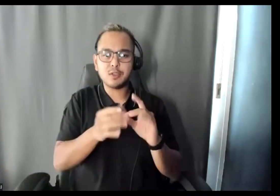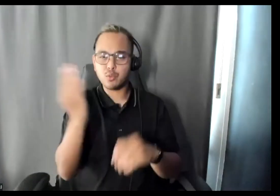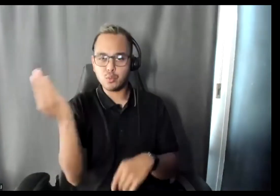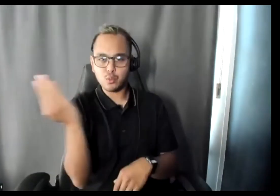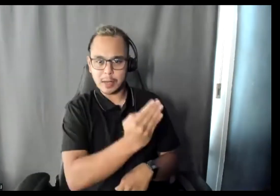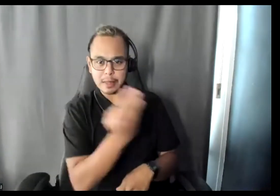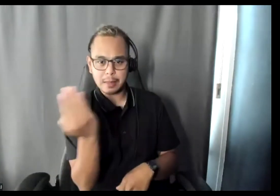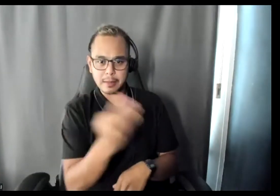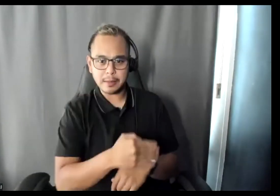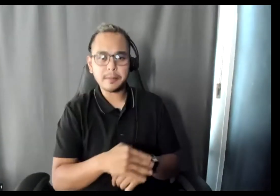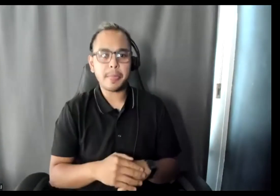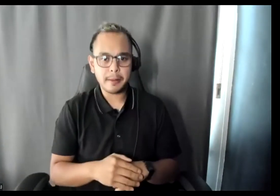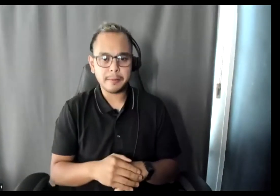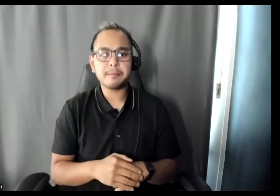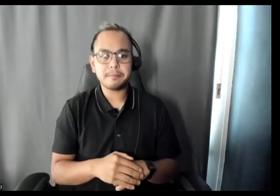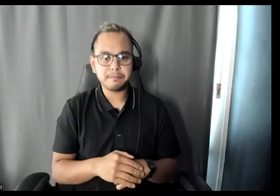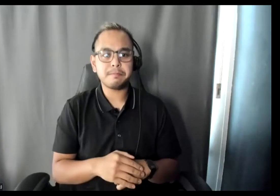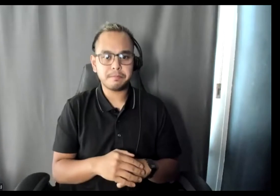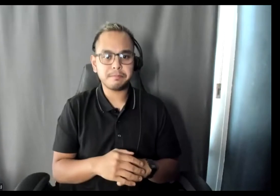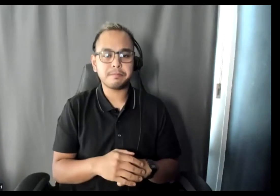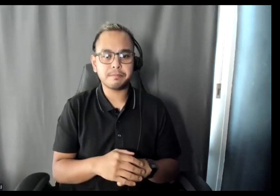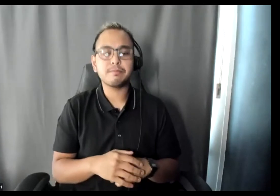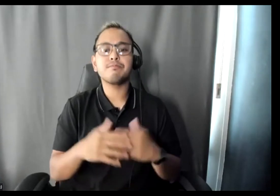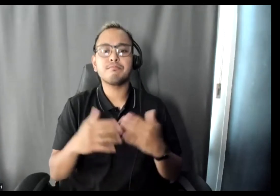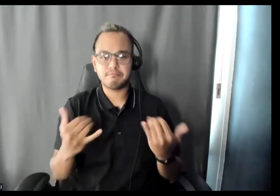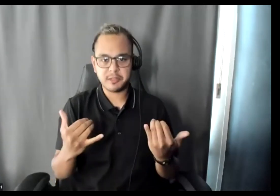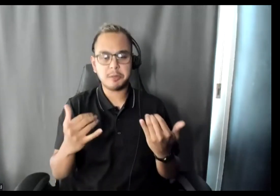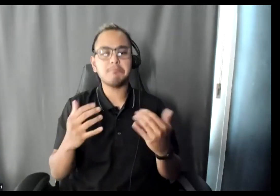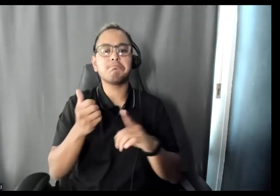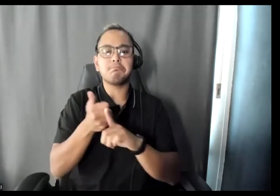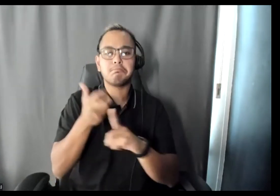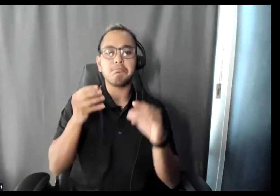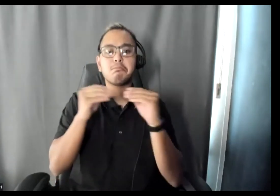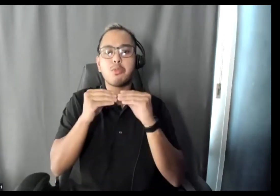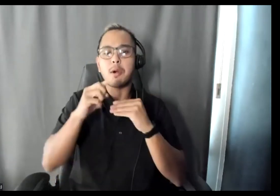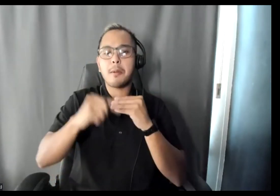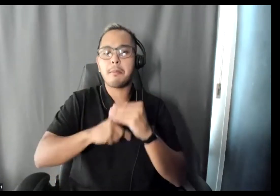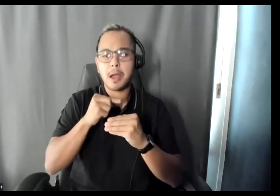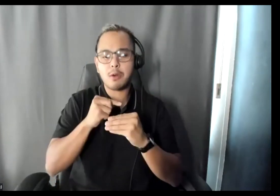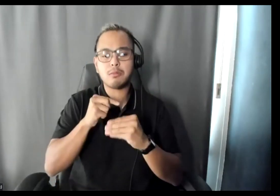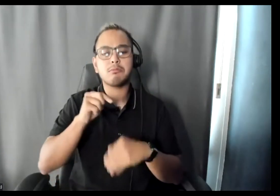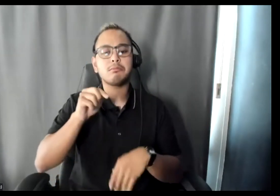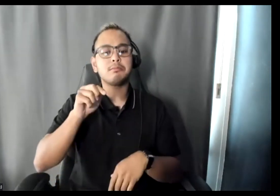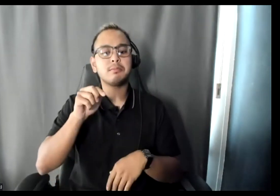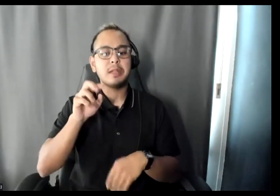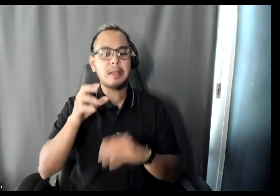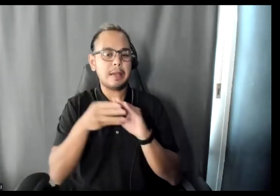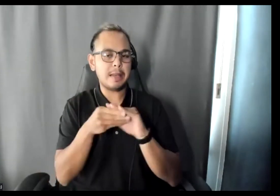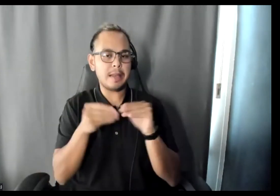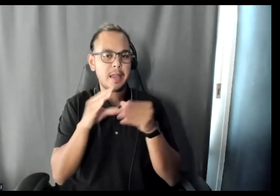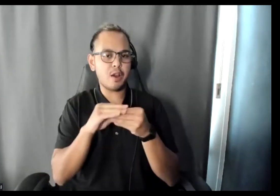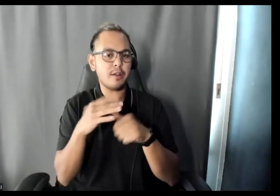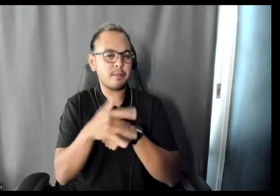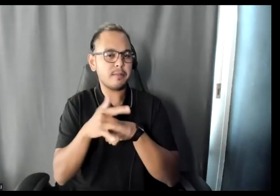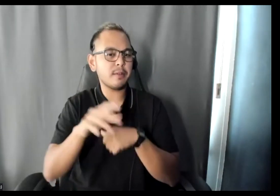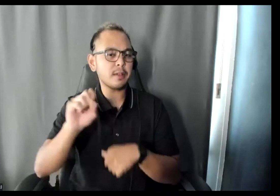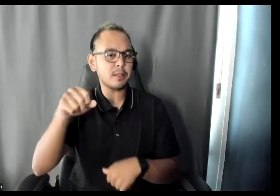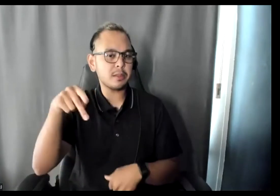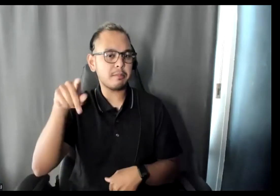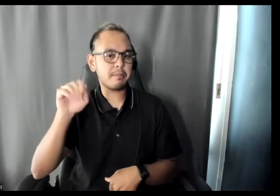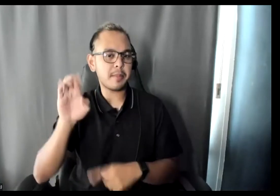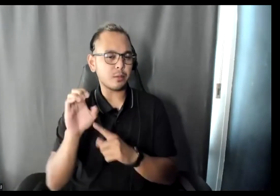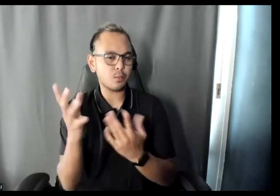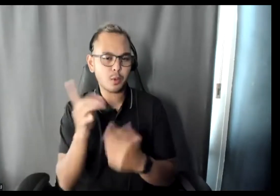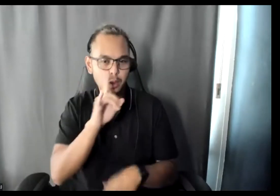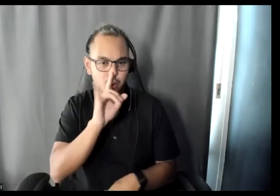we're talking about in terms of housing. So I'm going to turn a little bit and just talk more about the narrative space in which and what does that look like?